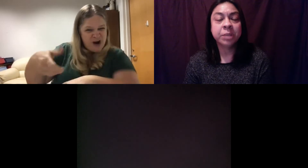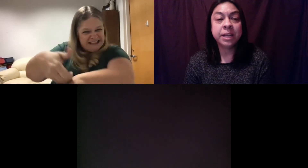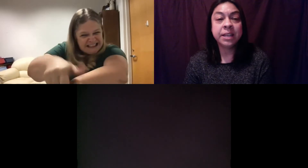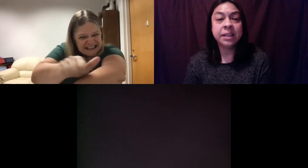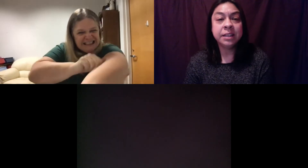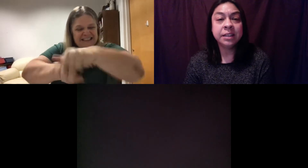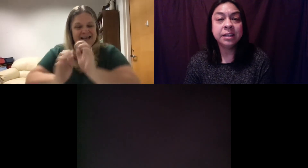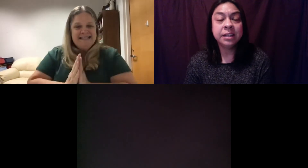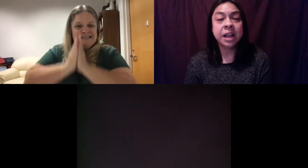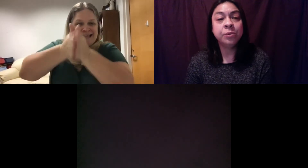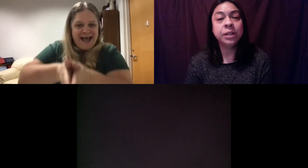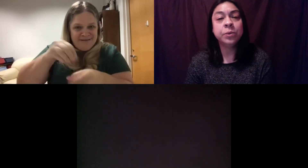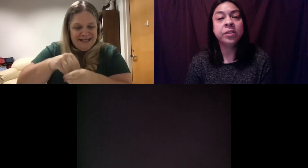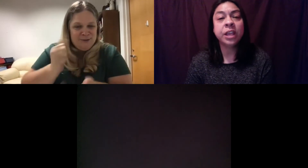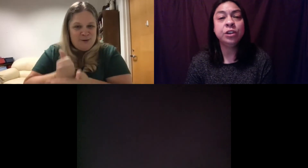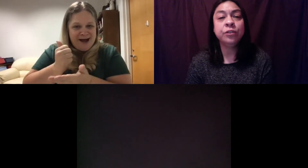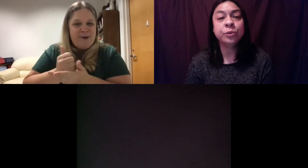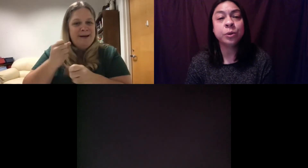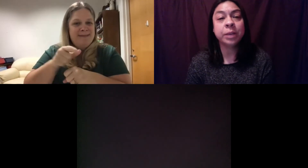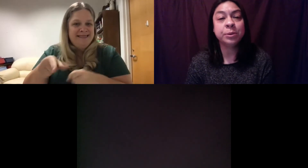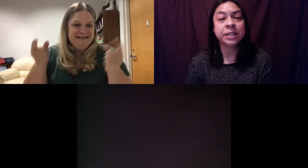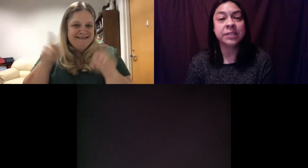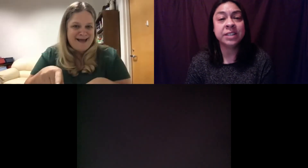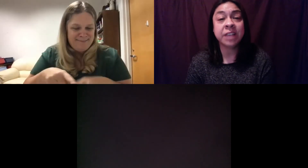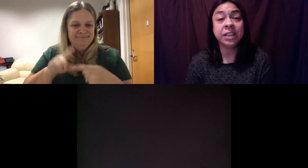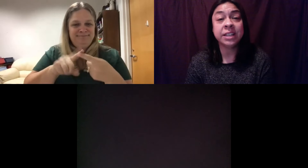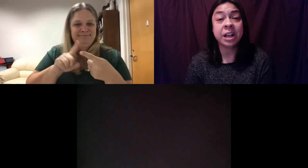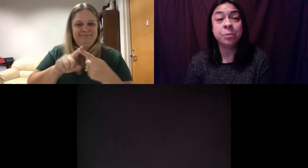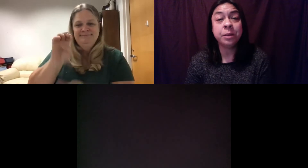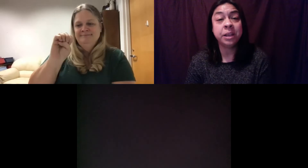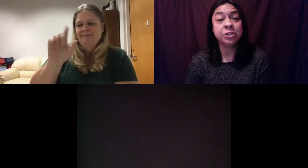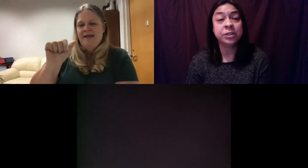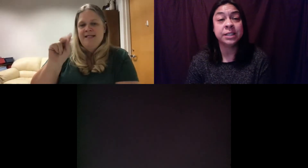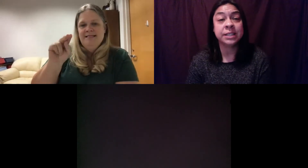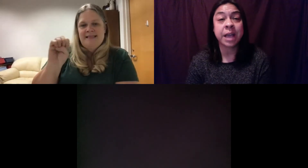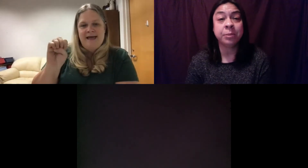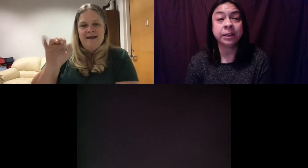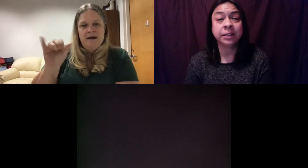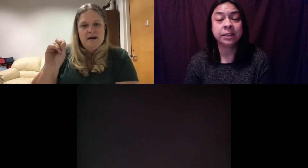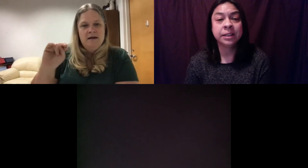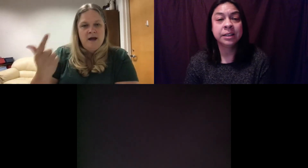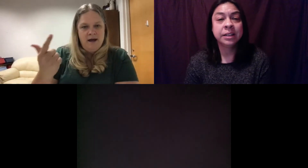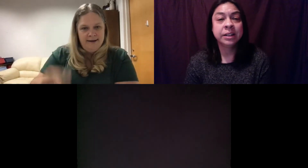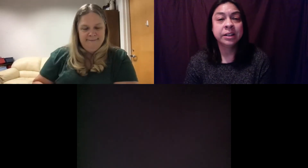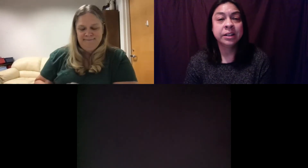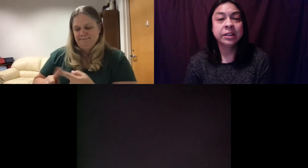The committee, I really want to thank you for rolling up your sleeves, diving in to help and make sure that this is happening.